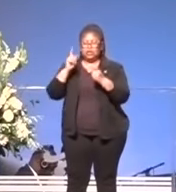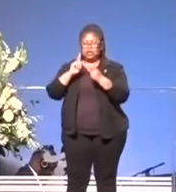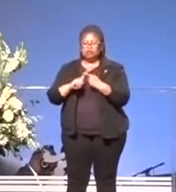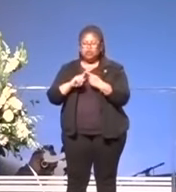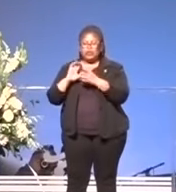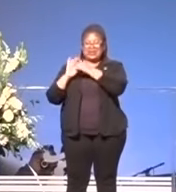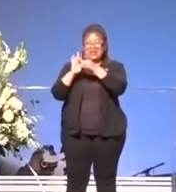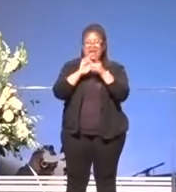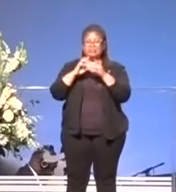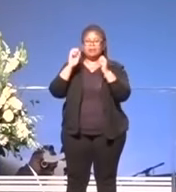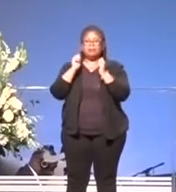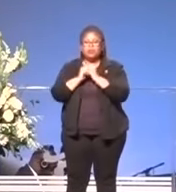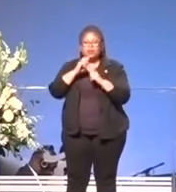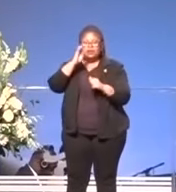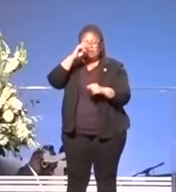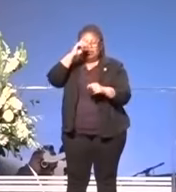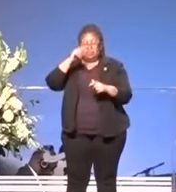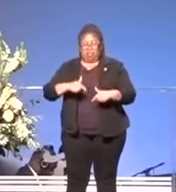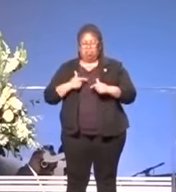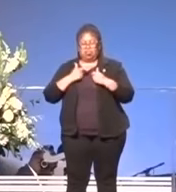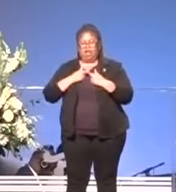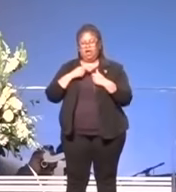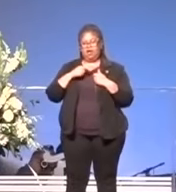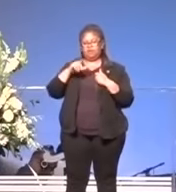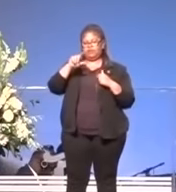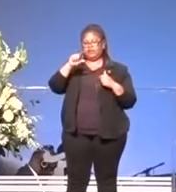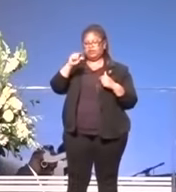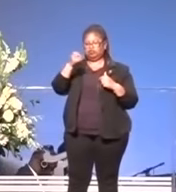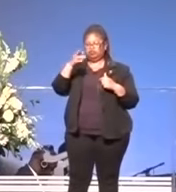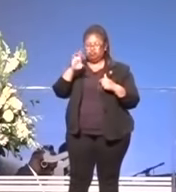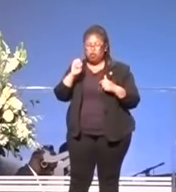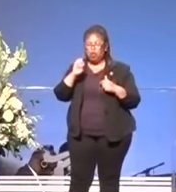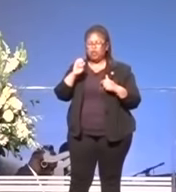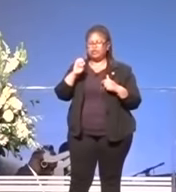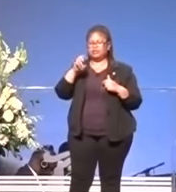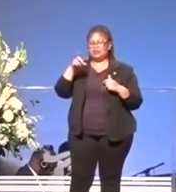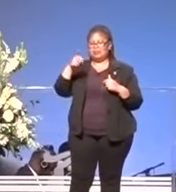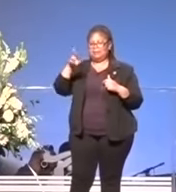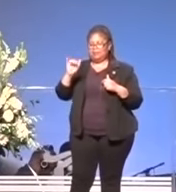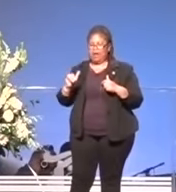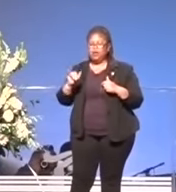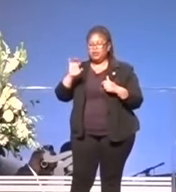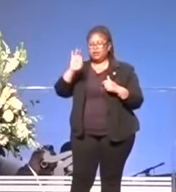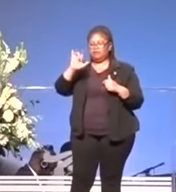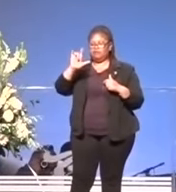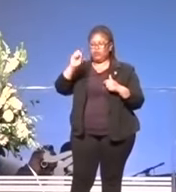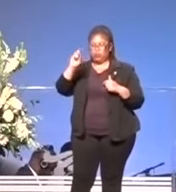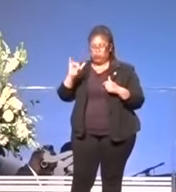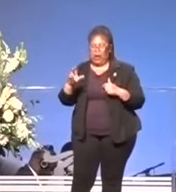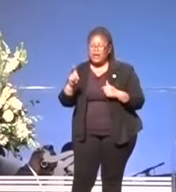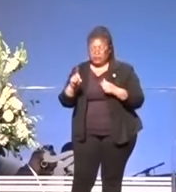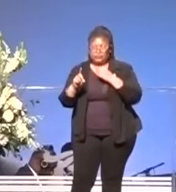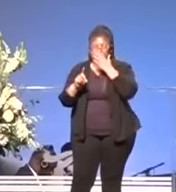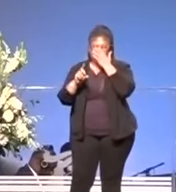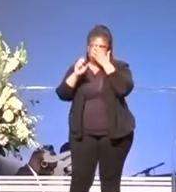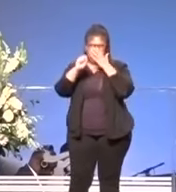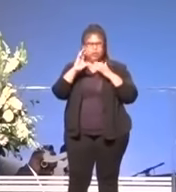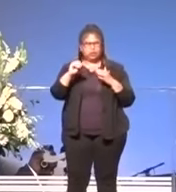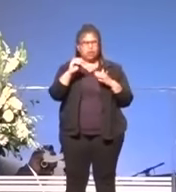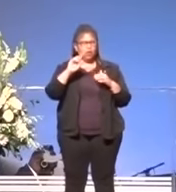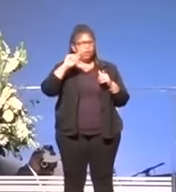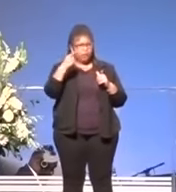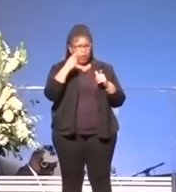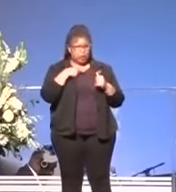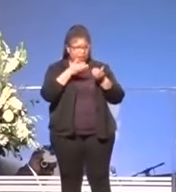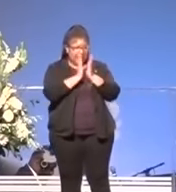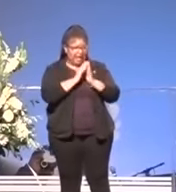Floyd. Now listen, today there's a few things that we want to encourage you to expect. Can we help you today? First, we do ask